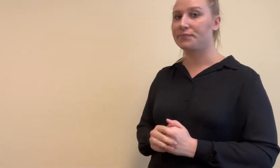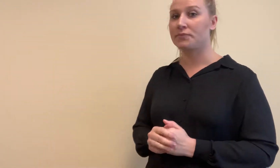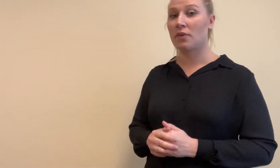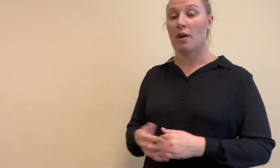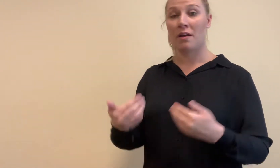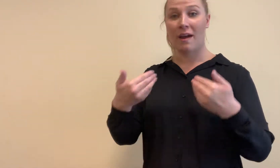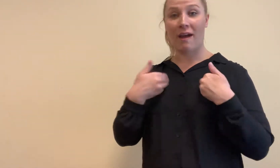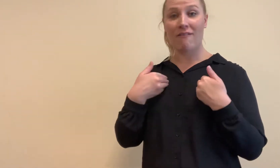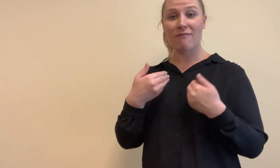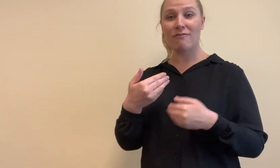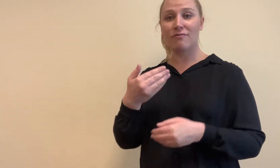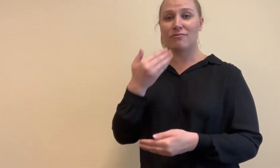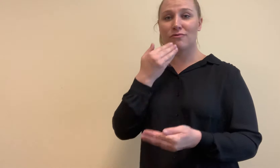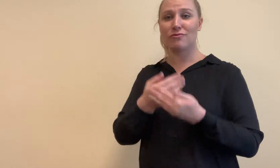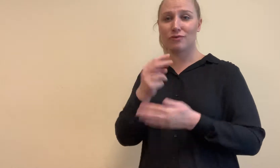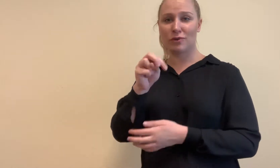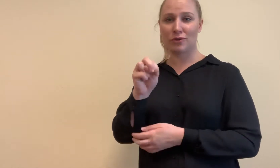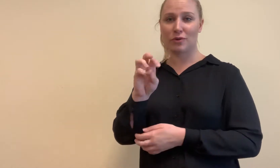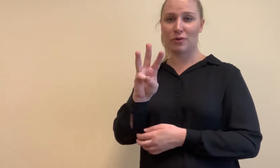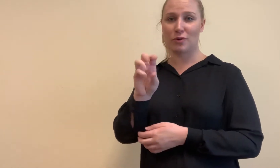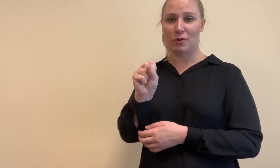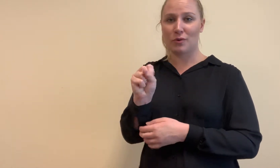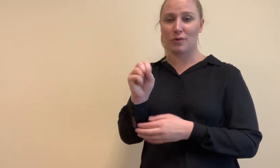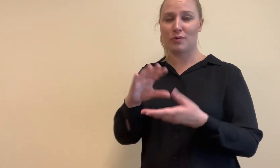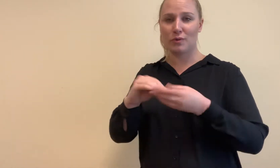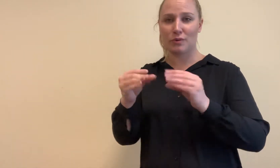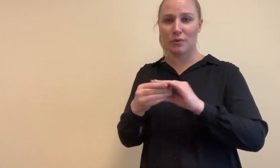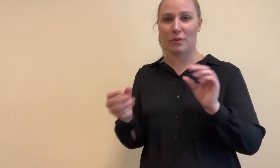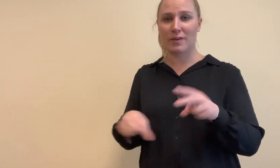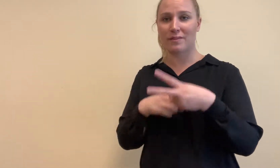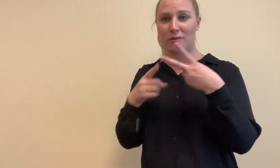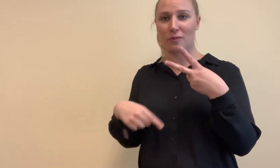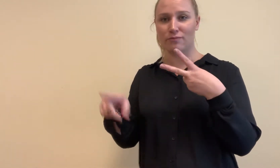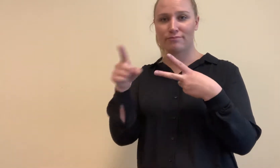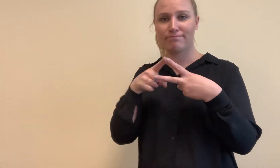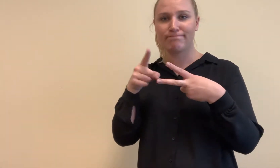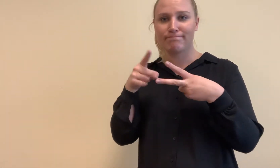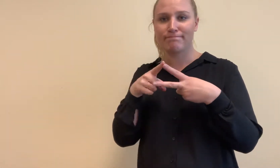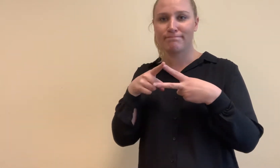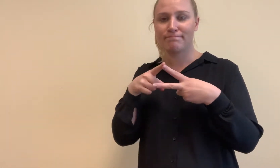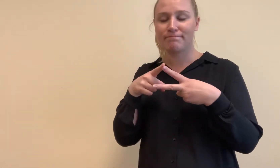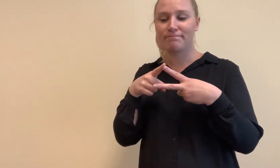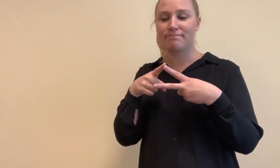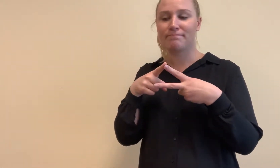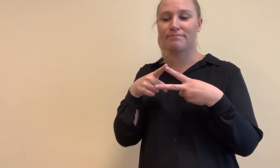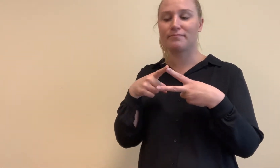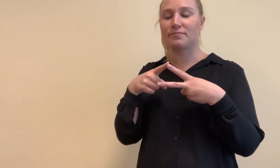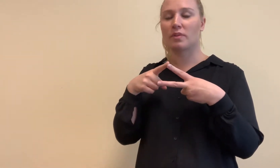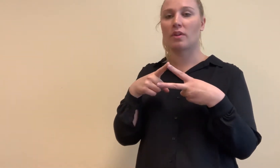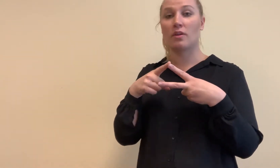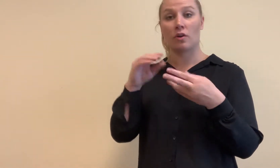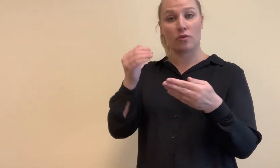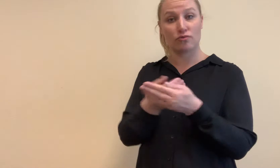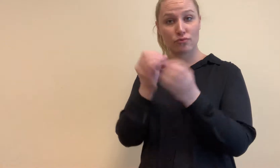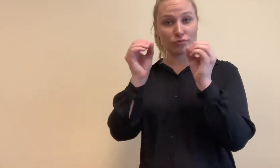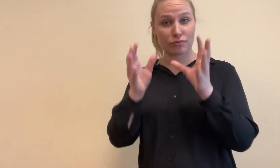Well, I have two good news stories, and one has to do with new